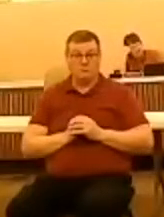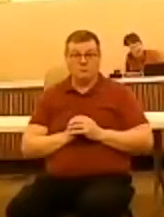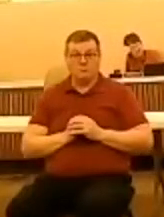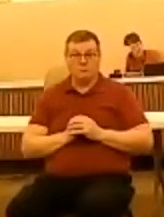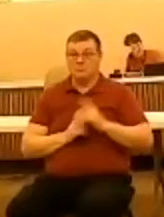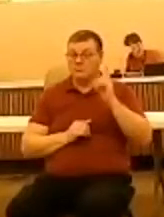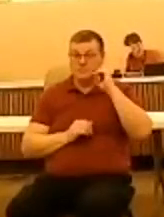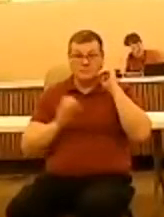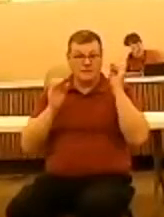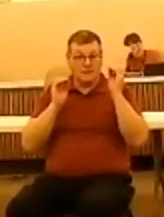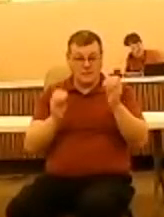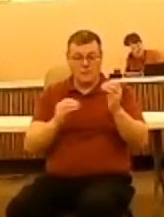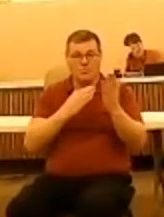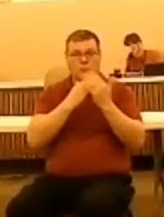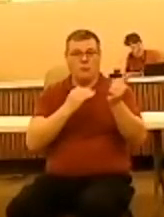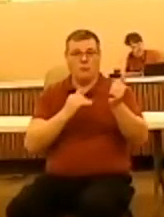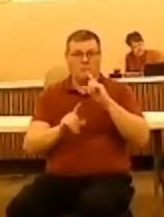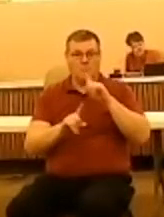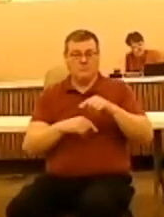Hearing none, please call the roll.